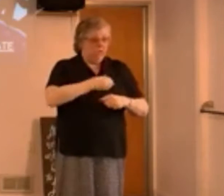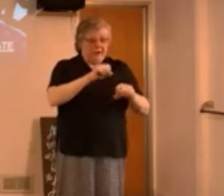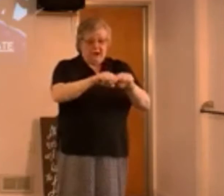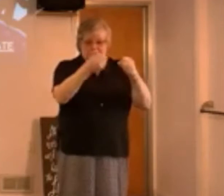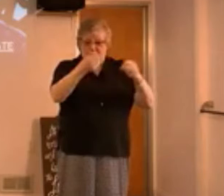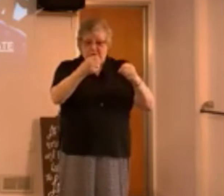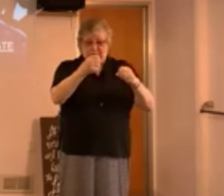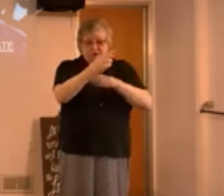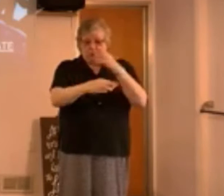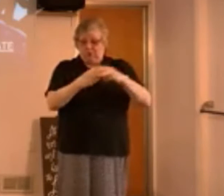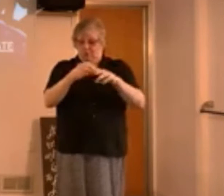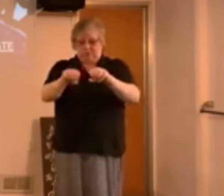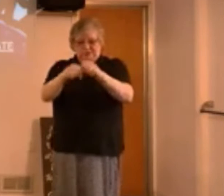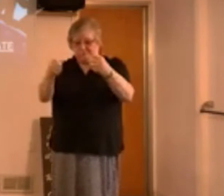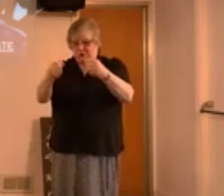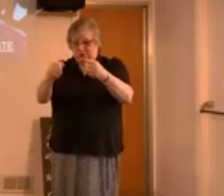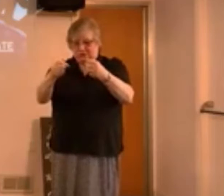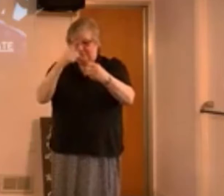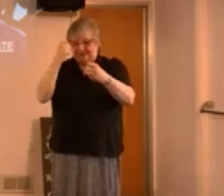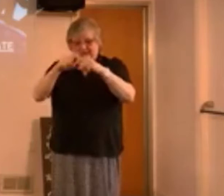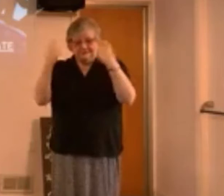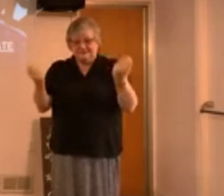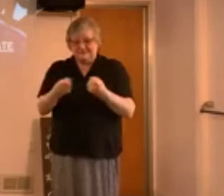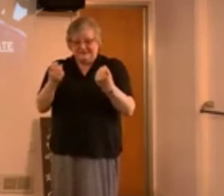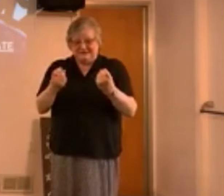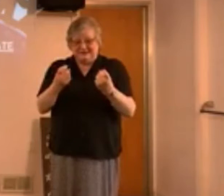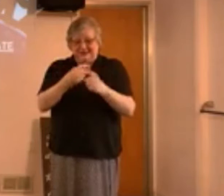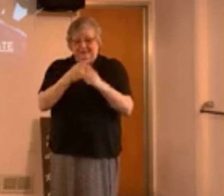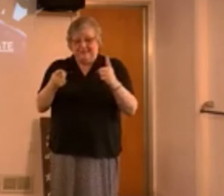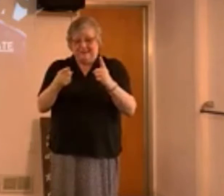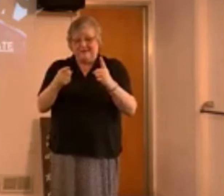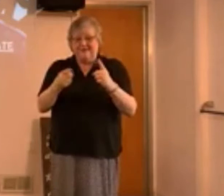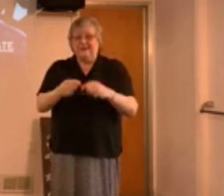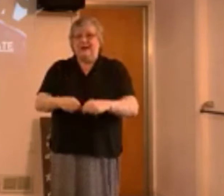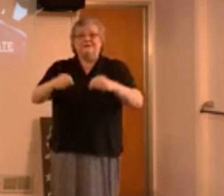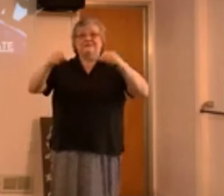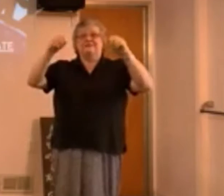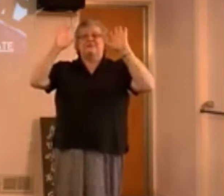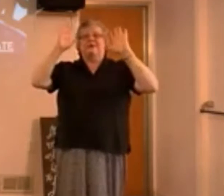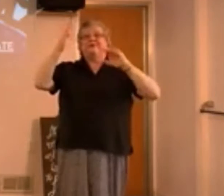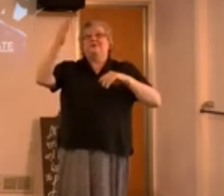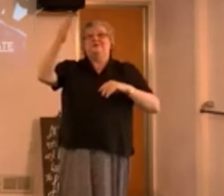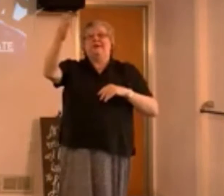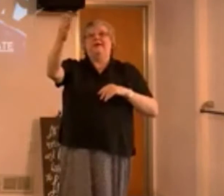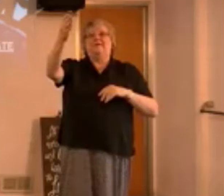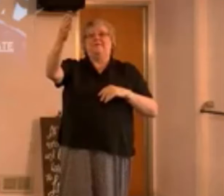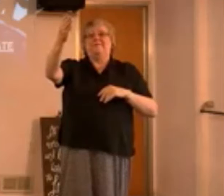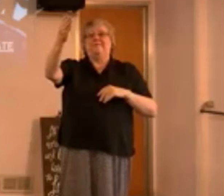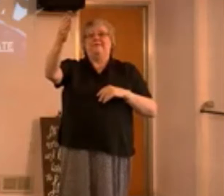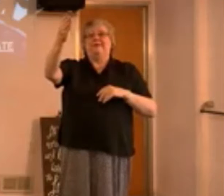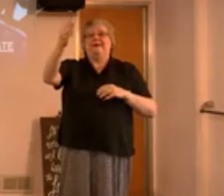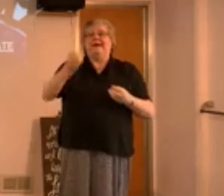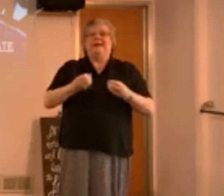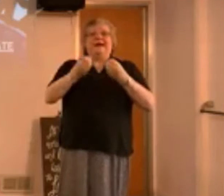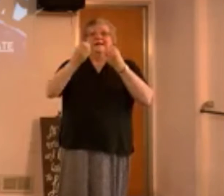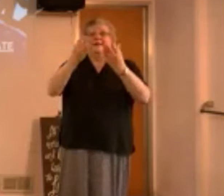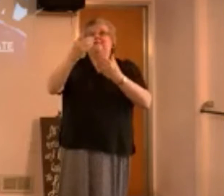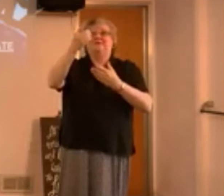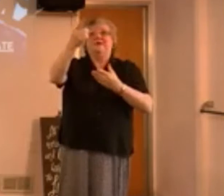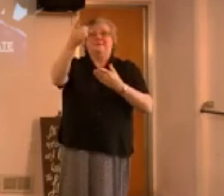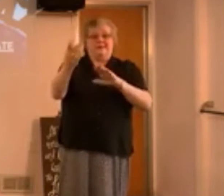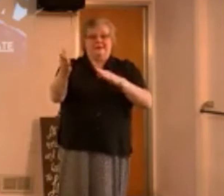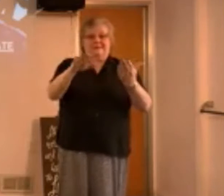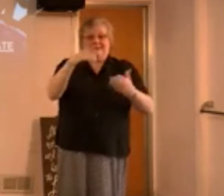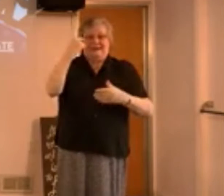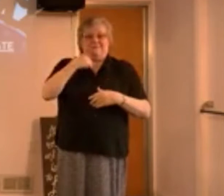broken, because of rebellion. But when I raise my white flag and surrender, give it to the one who died for